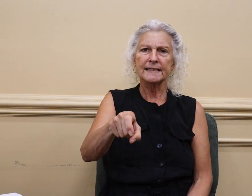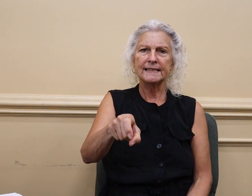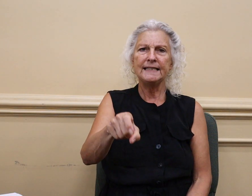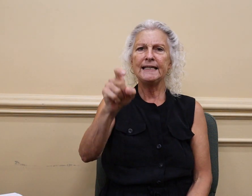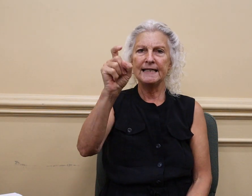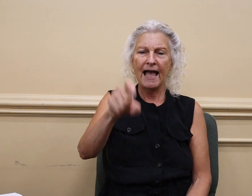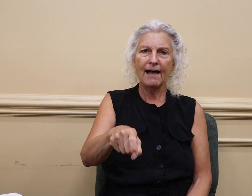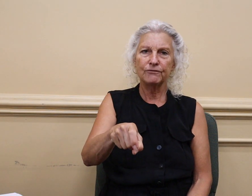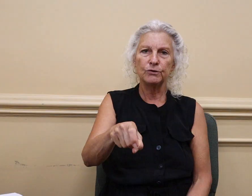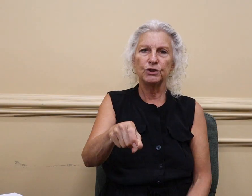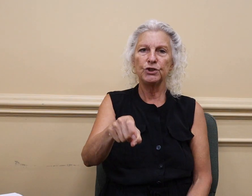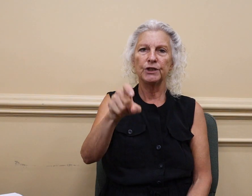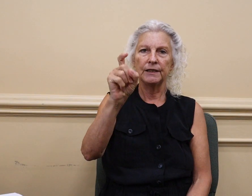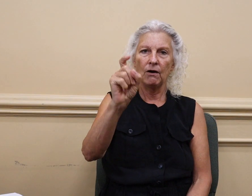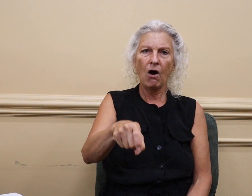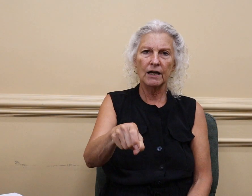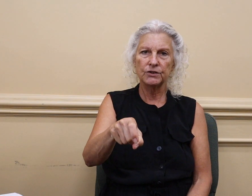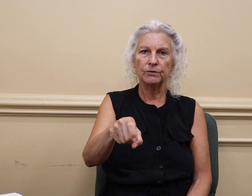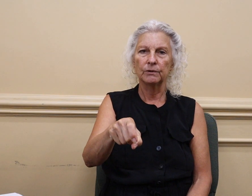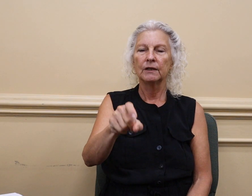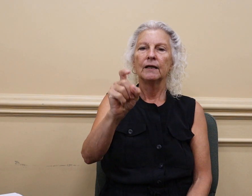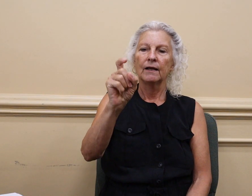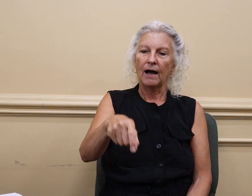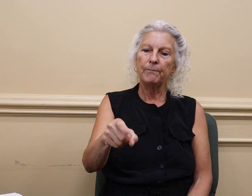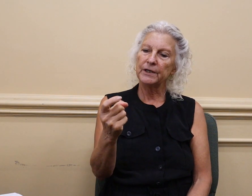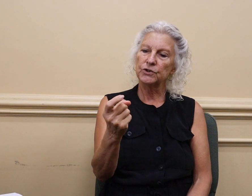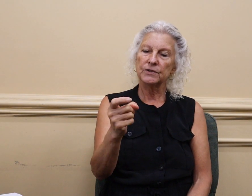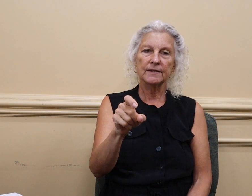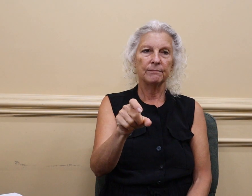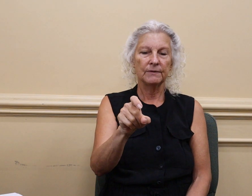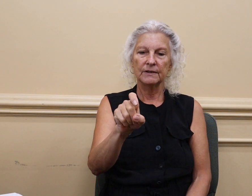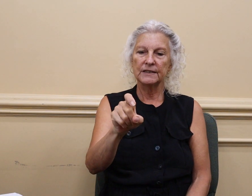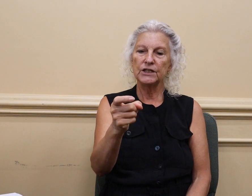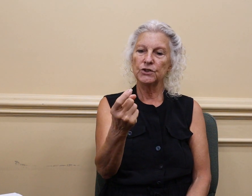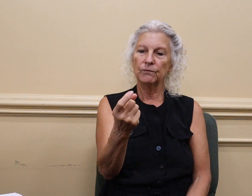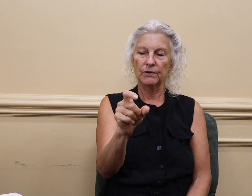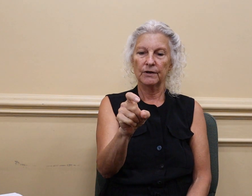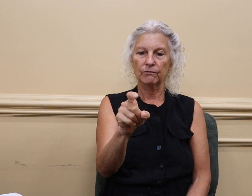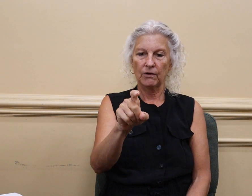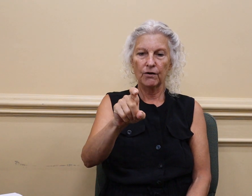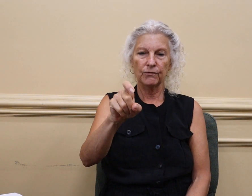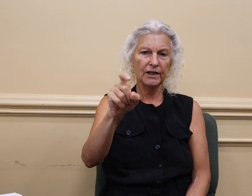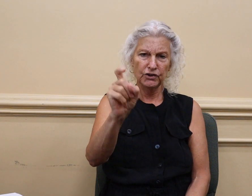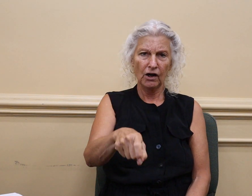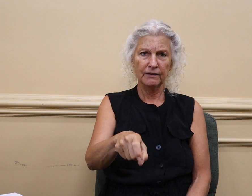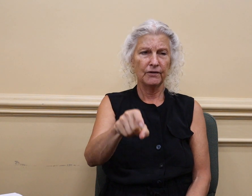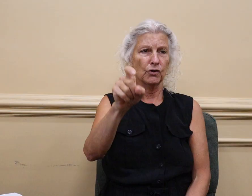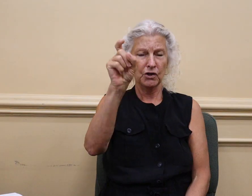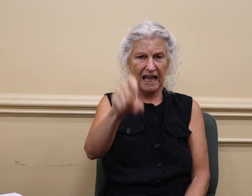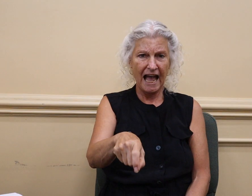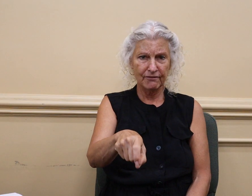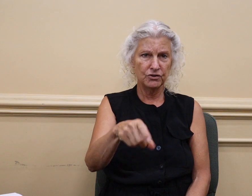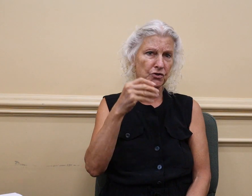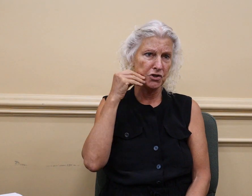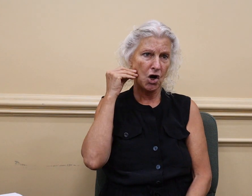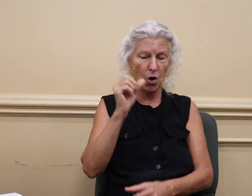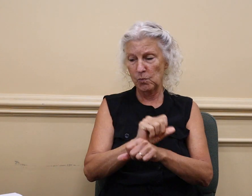Must, need, have to, should, ought to. I pictured some teacher with an arthritic, gnarly finger going, you have to do your homework.